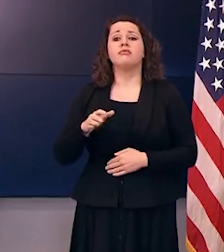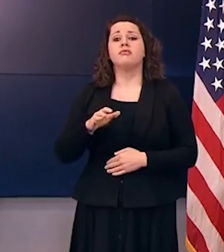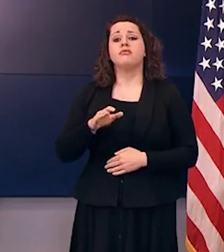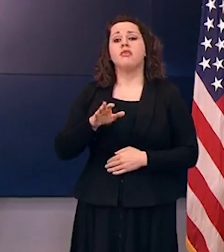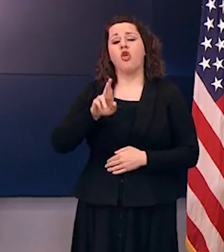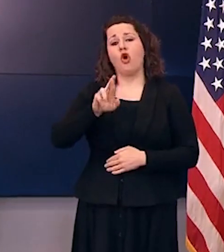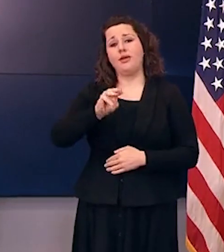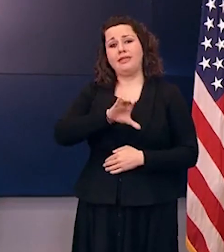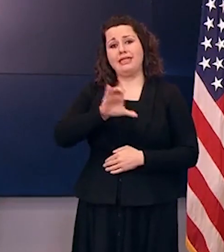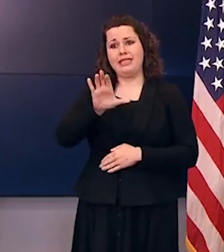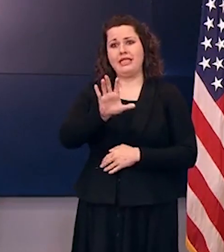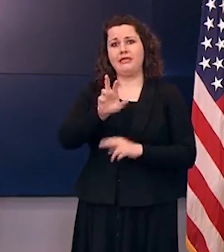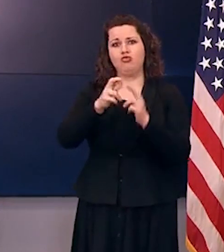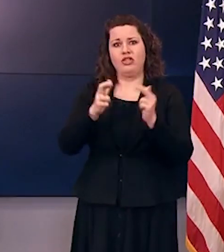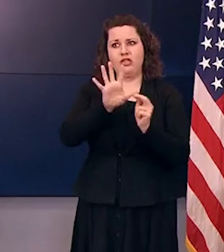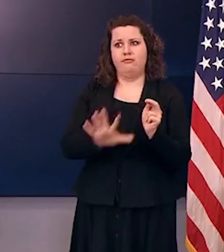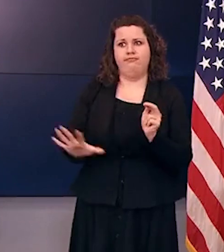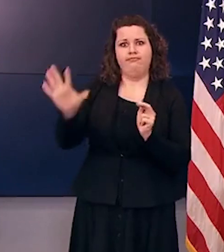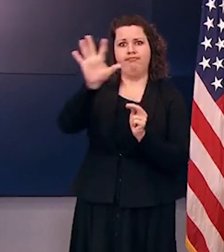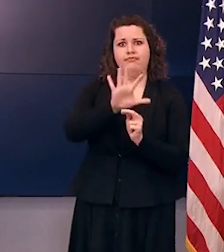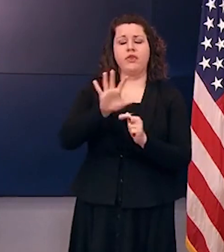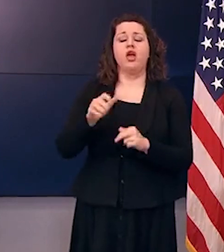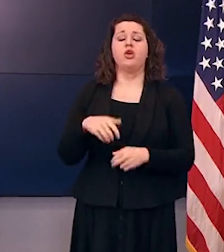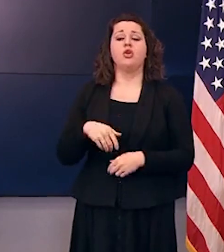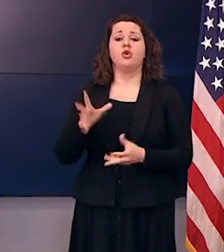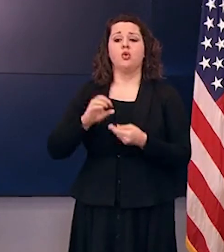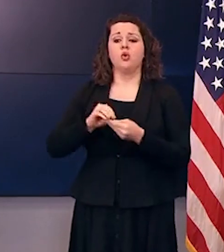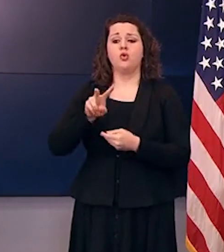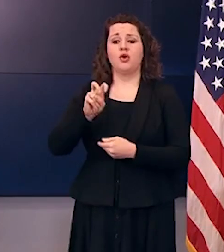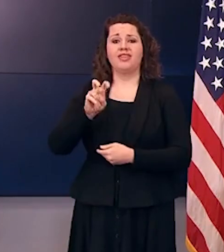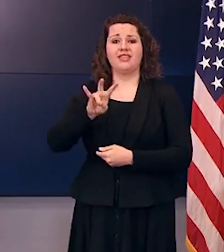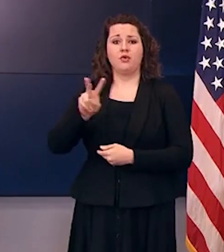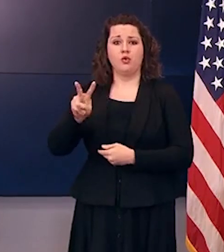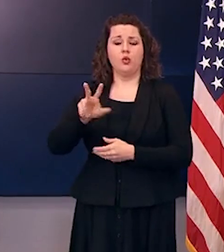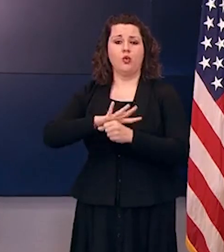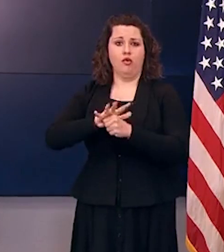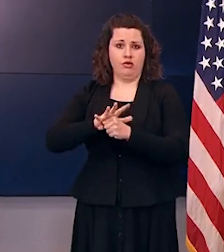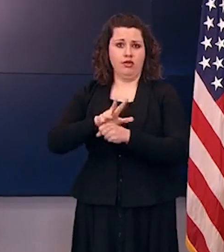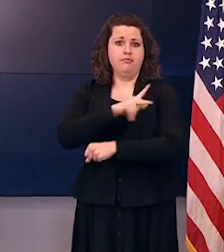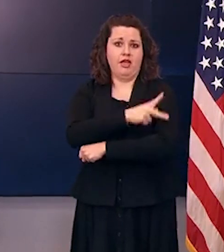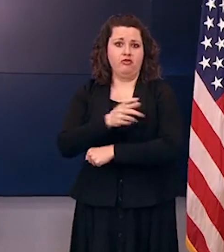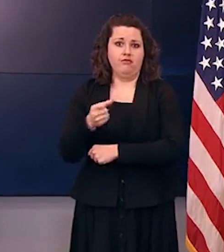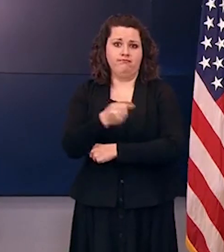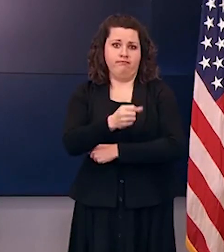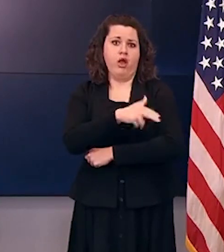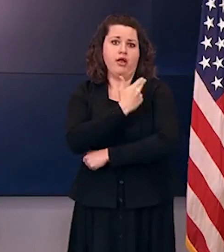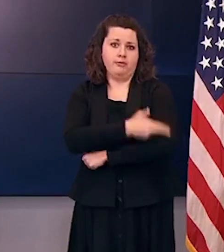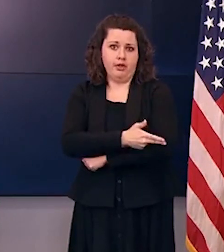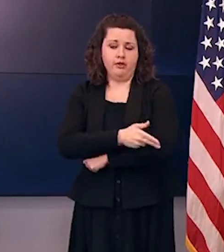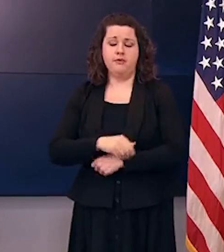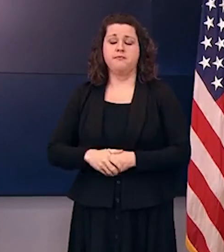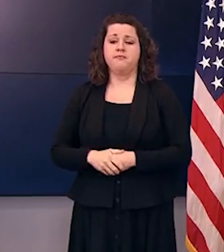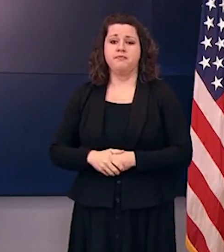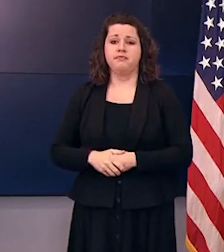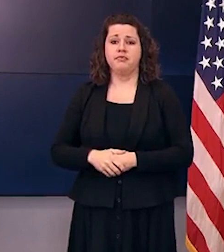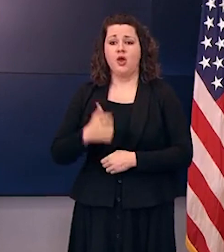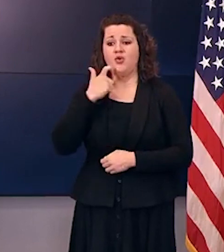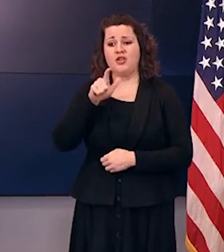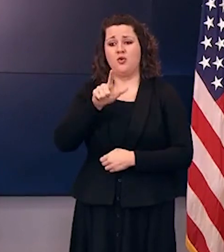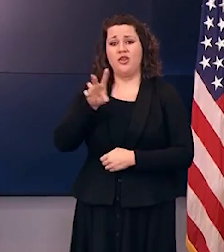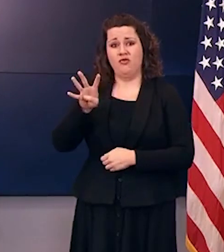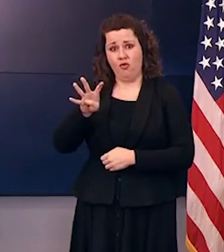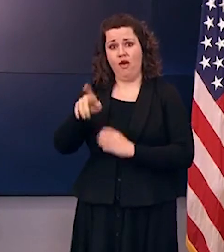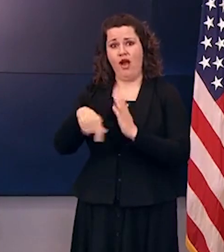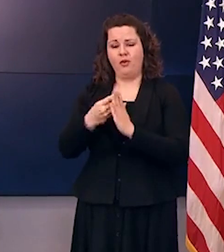the RMCC regions yesterday, there were 272 COVID-19 patients hospitalized. 70